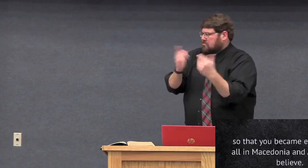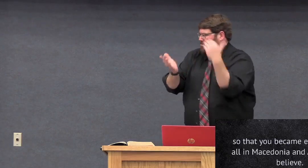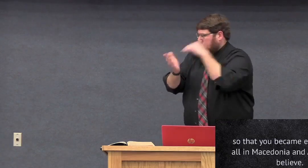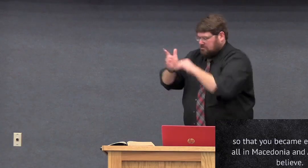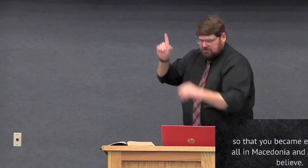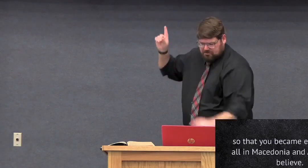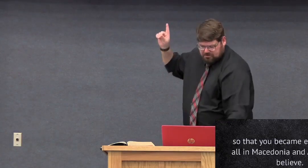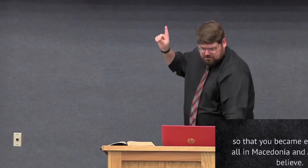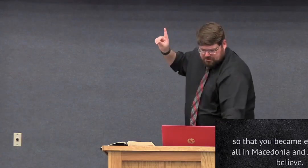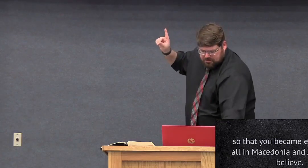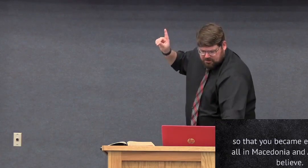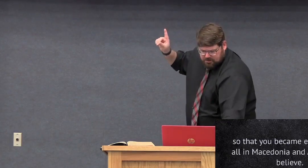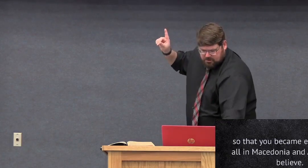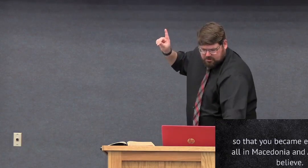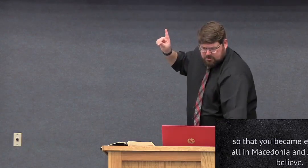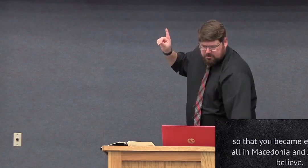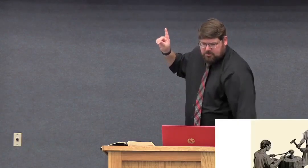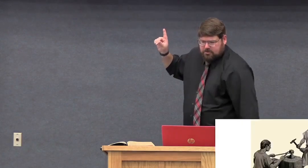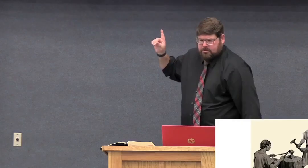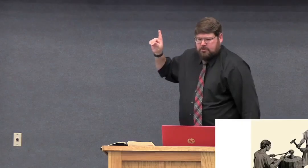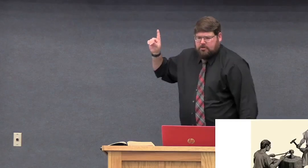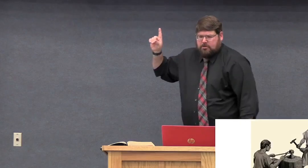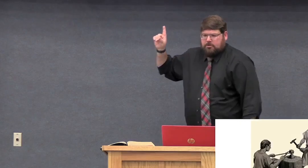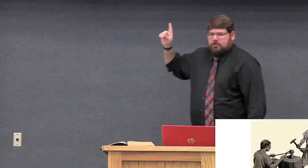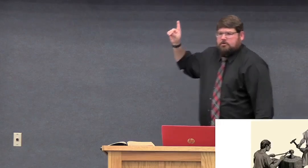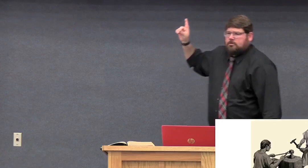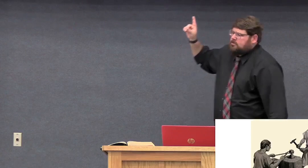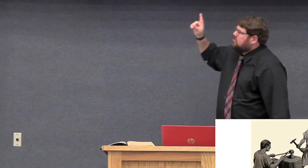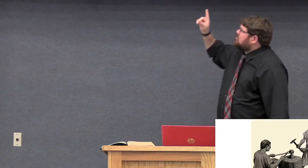Last week I showed you this image, but I'll show it again.